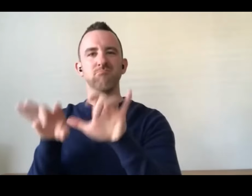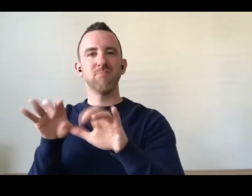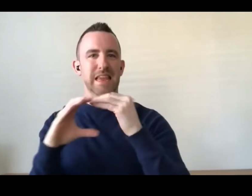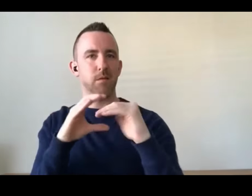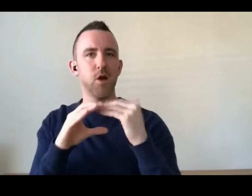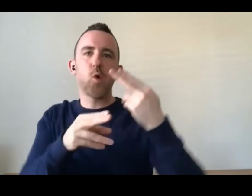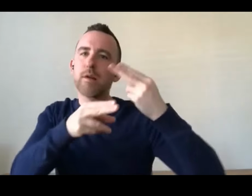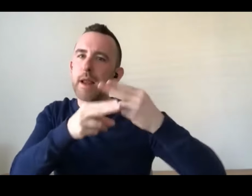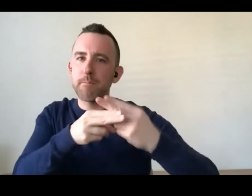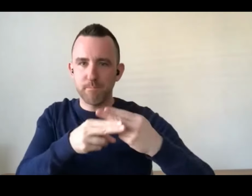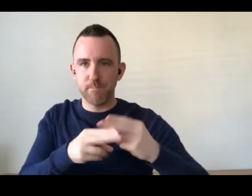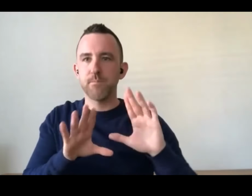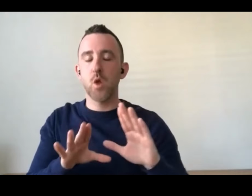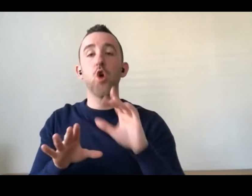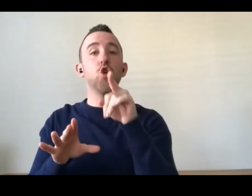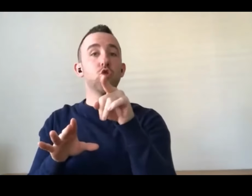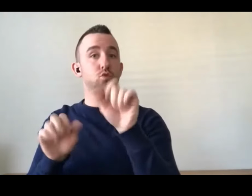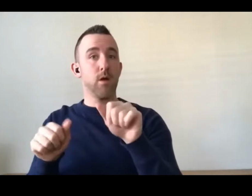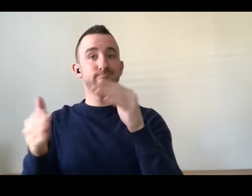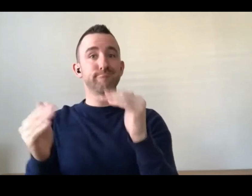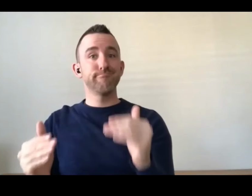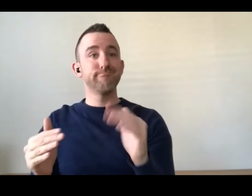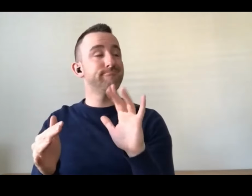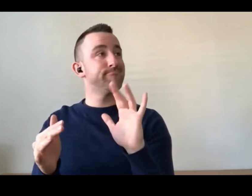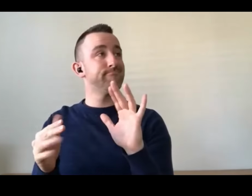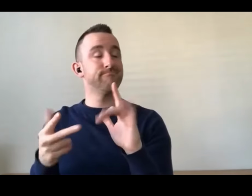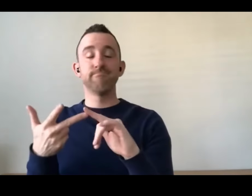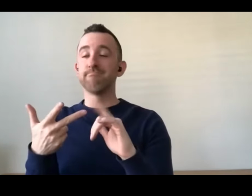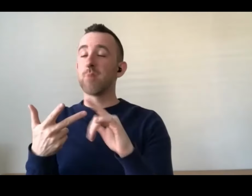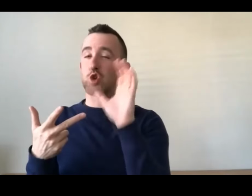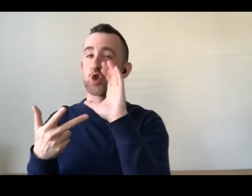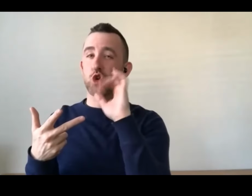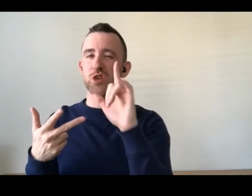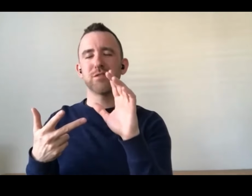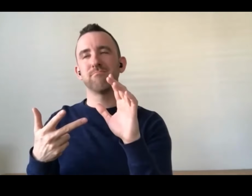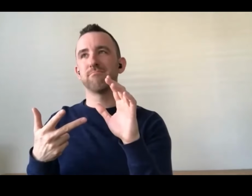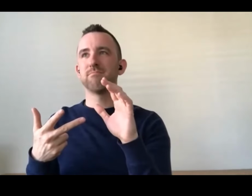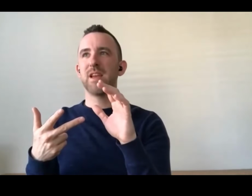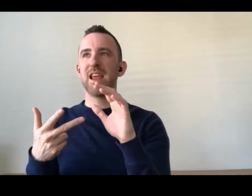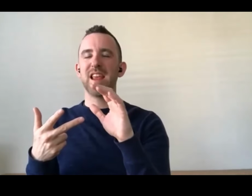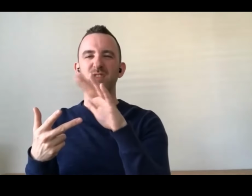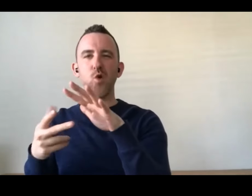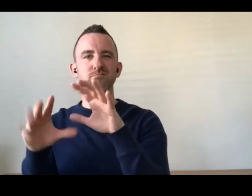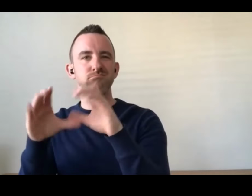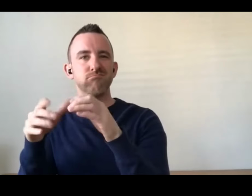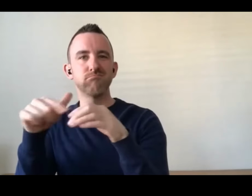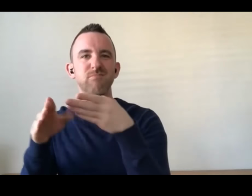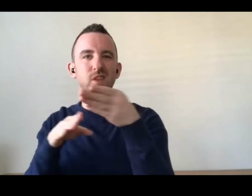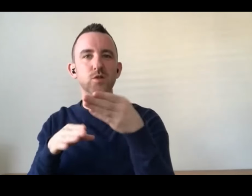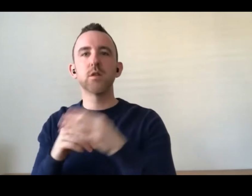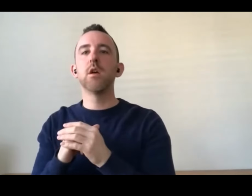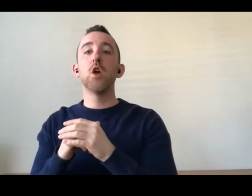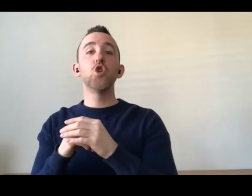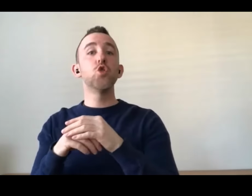name. You can search in those fields and find people. You can also on the app go into your